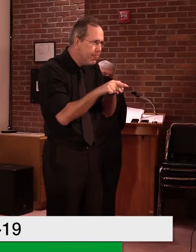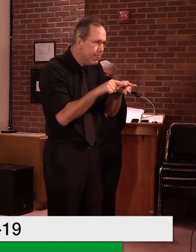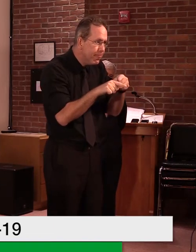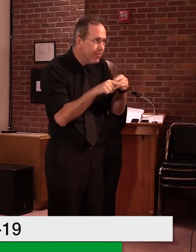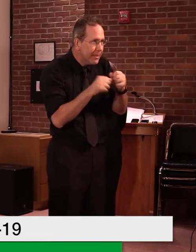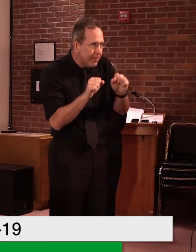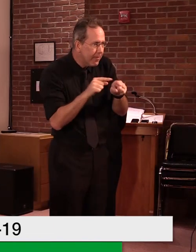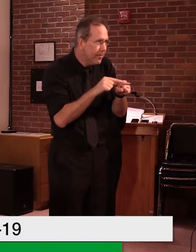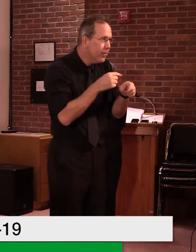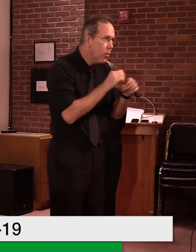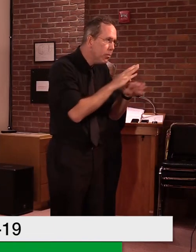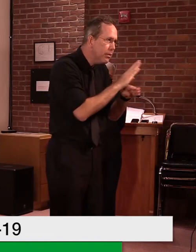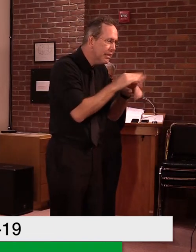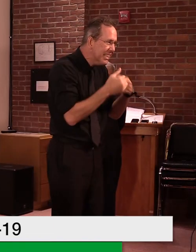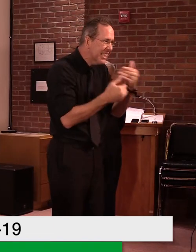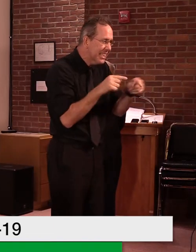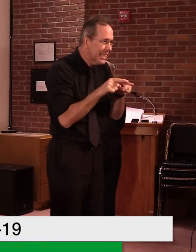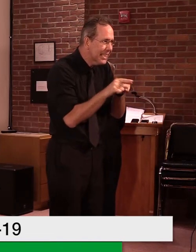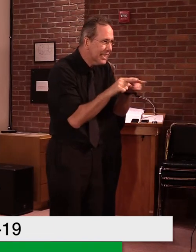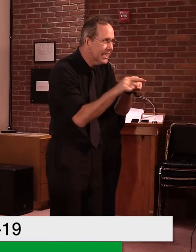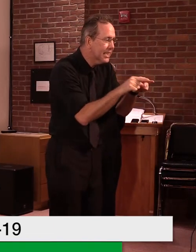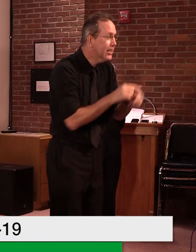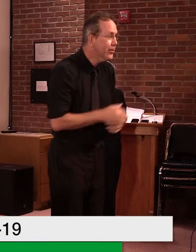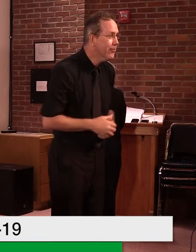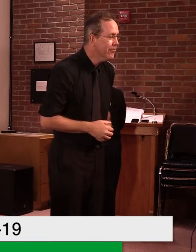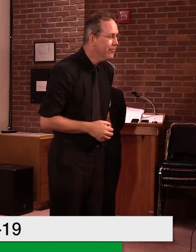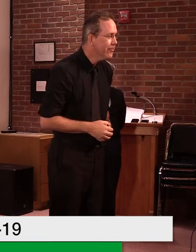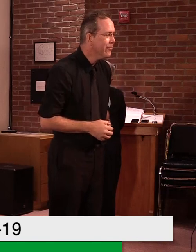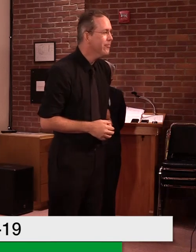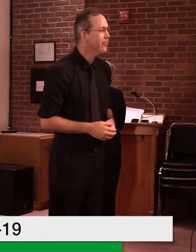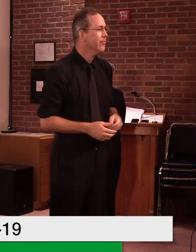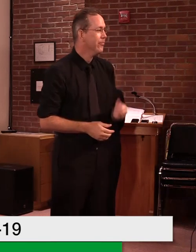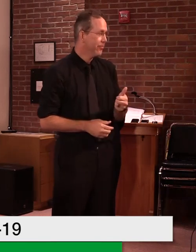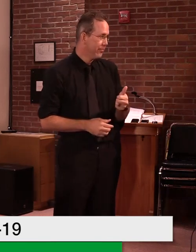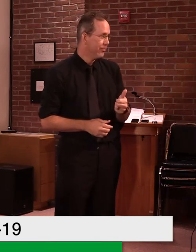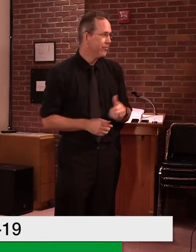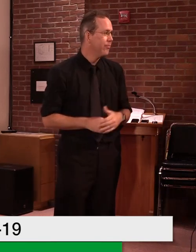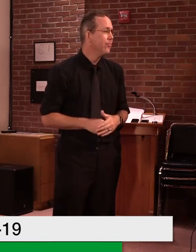Thanks, Governor, and have a great weekend. We'll chat again next week. Thank you very much.